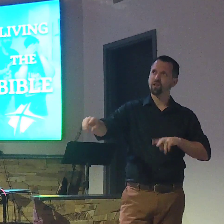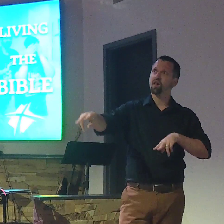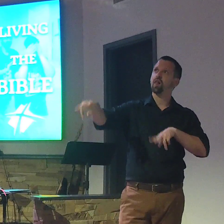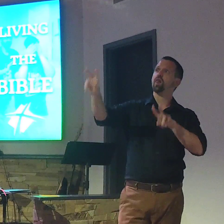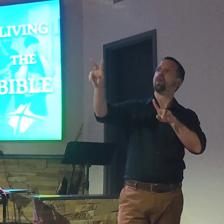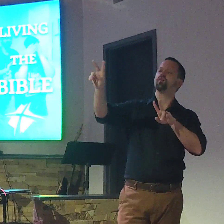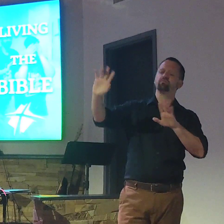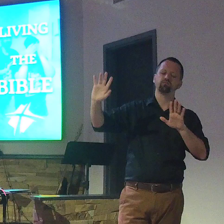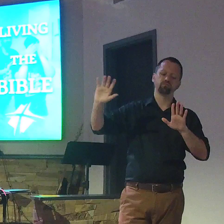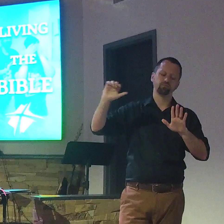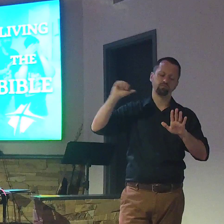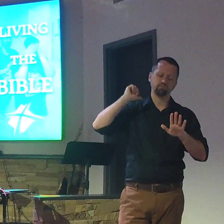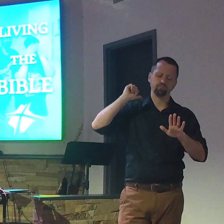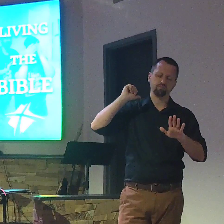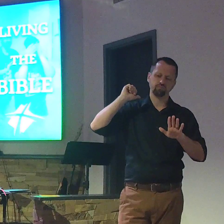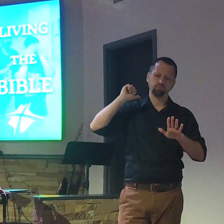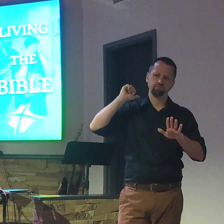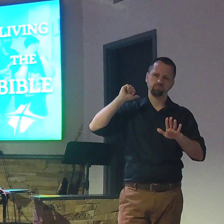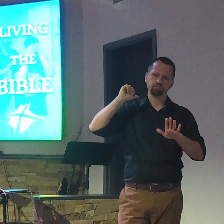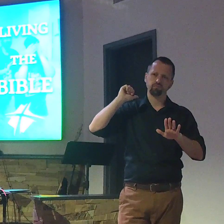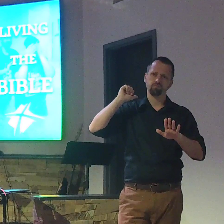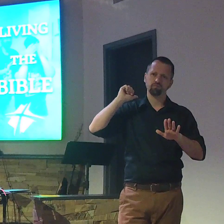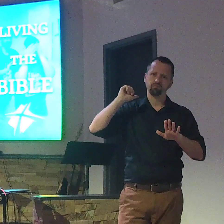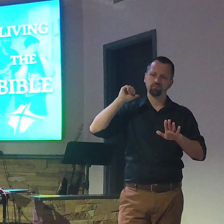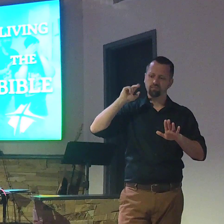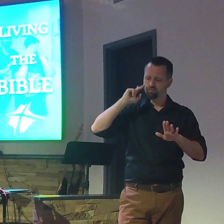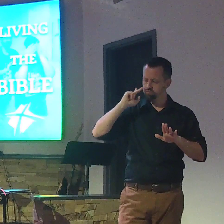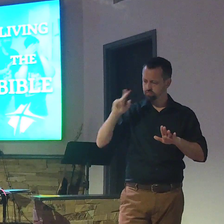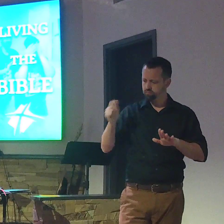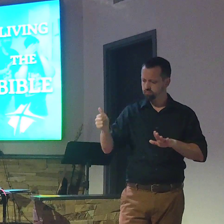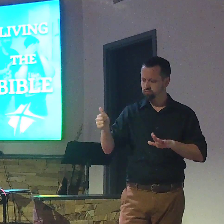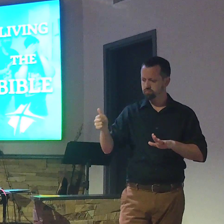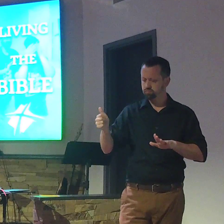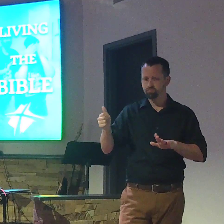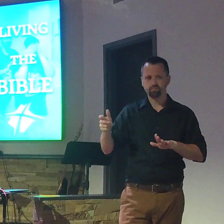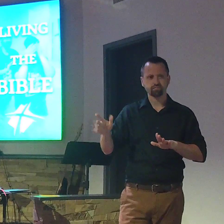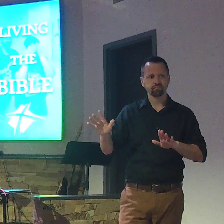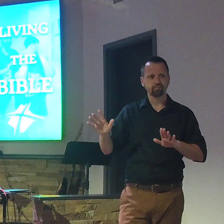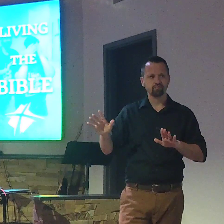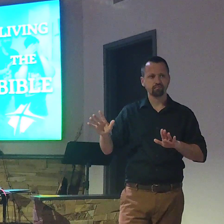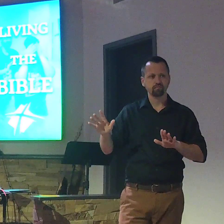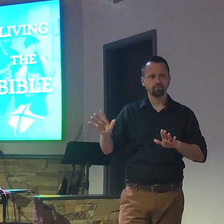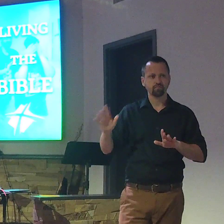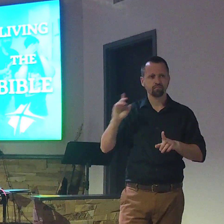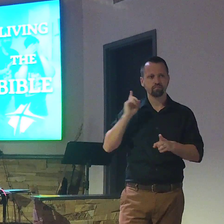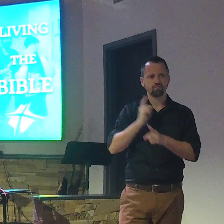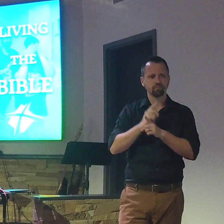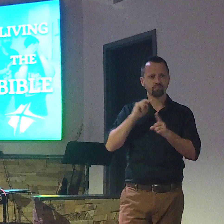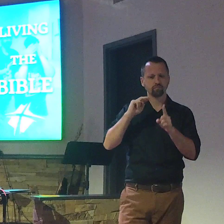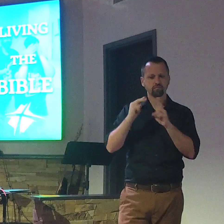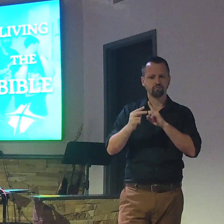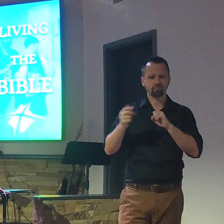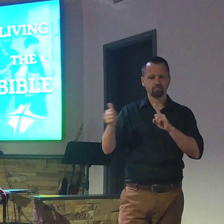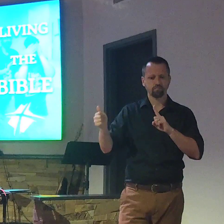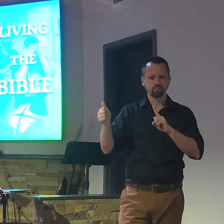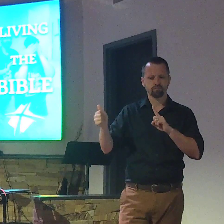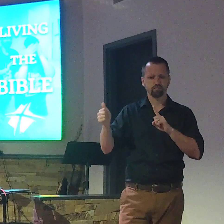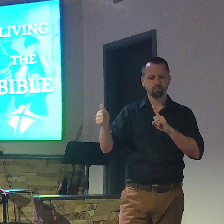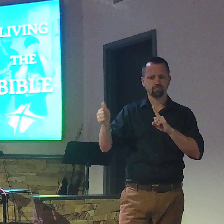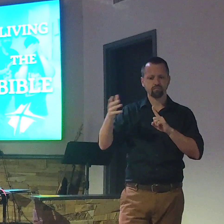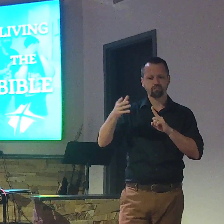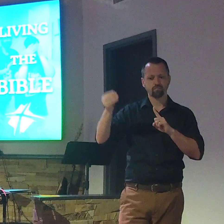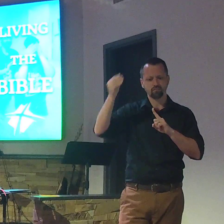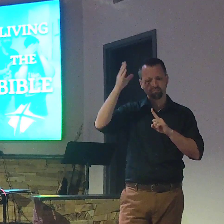eyes up to heaven. He saw who he was. He had a proper view of himself and a proper view of